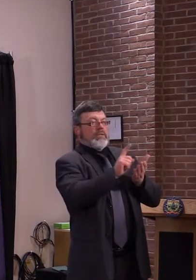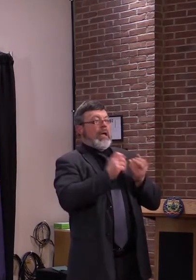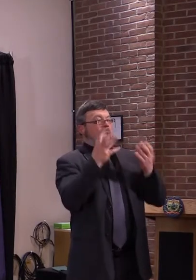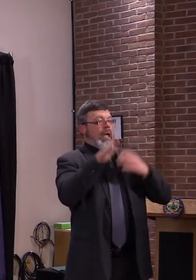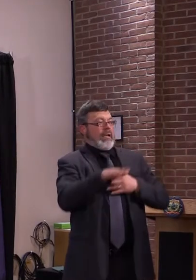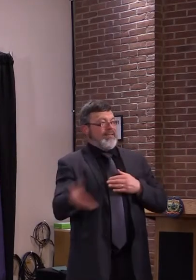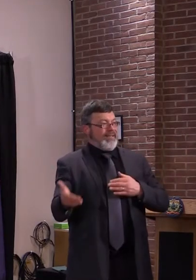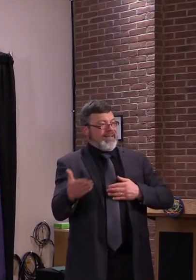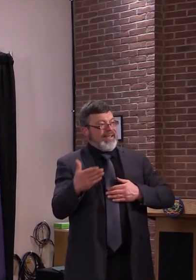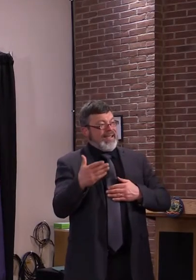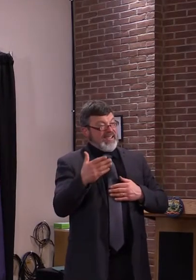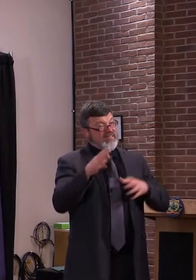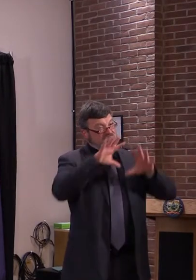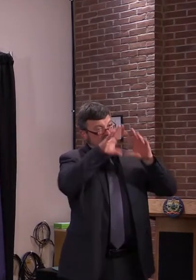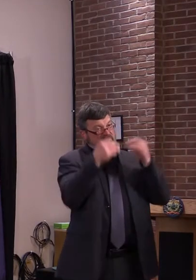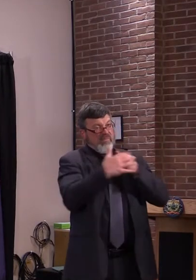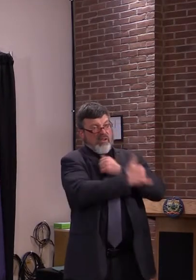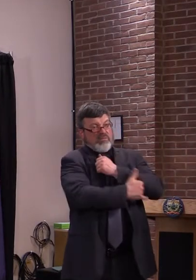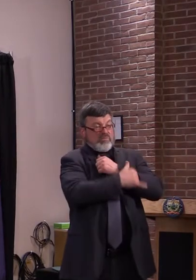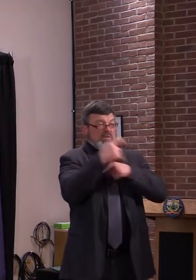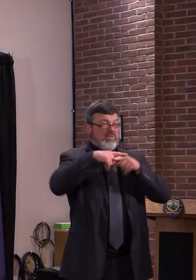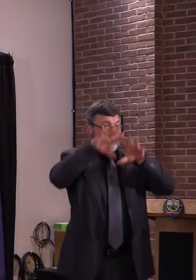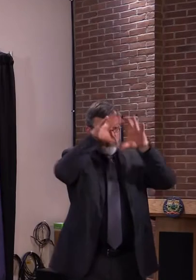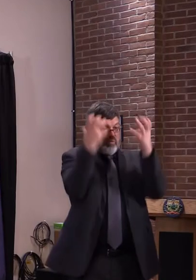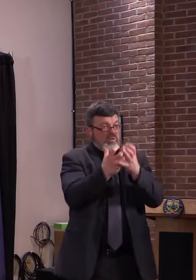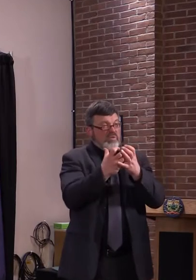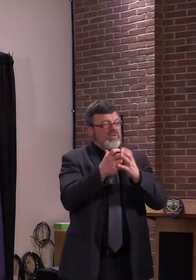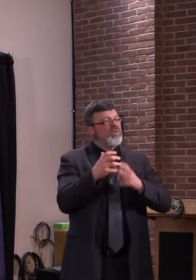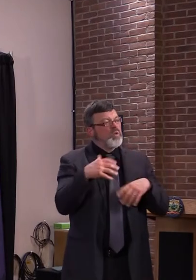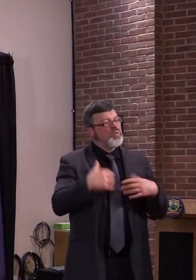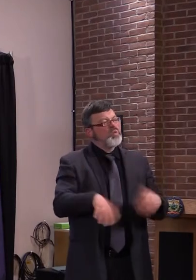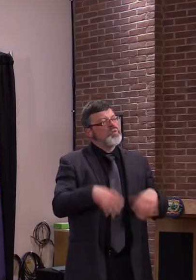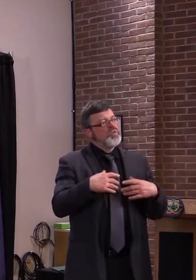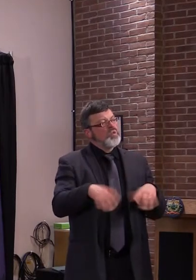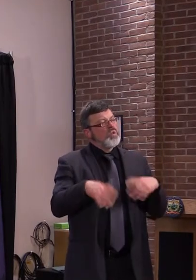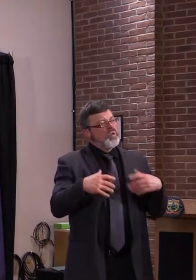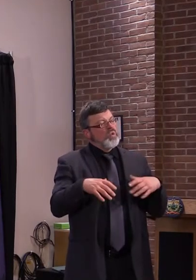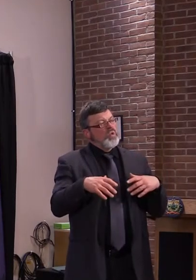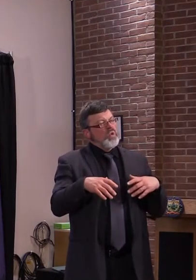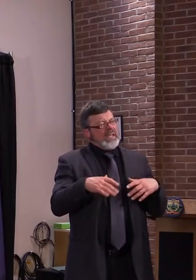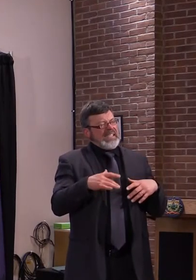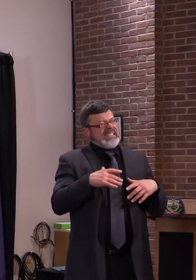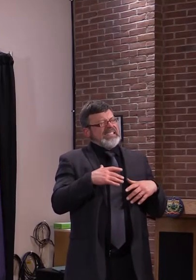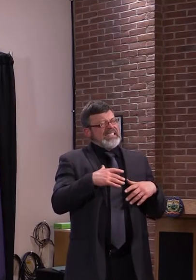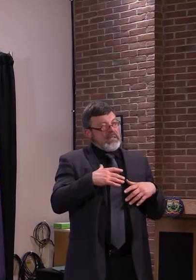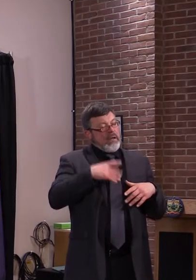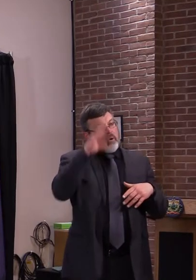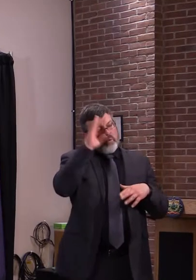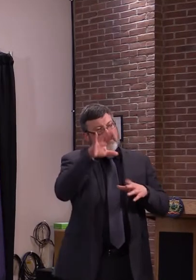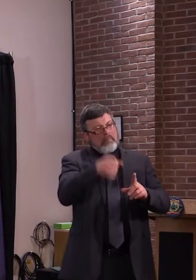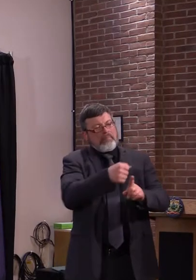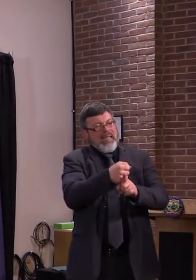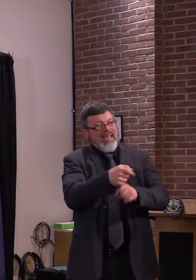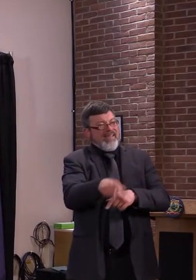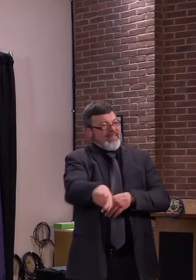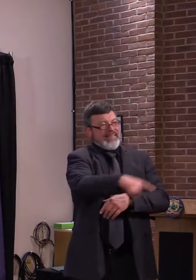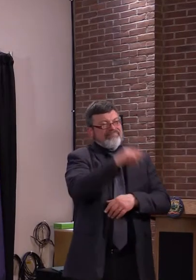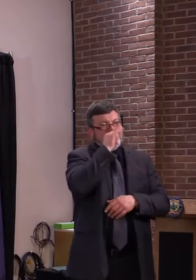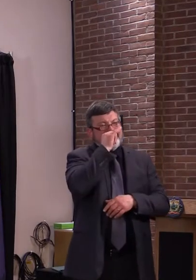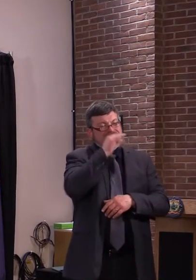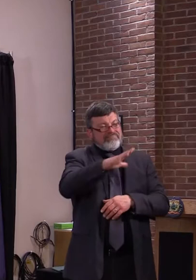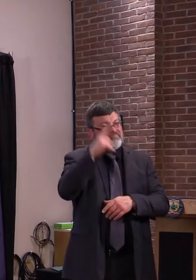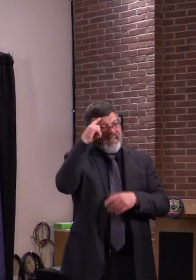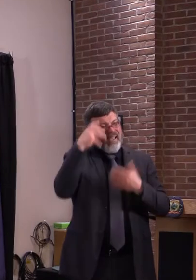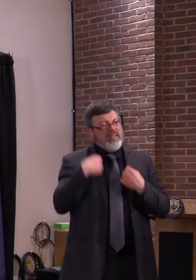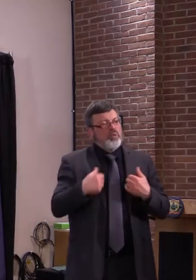toll the pandemic has taken on children's mental health. It found that during the pandemic, girls